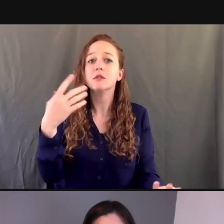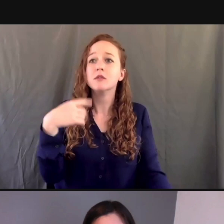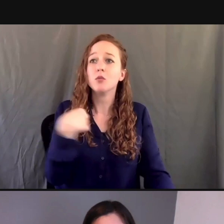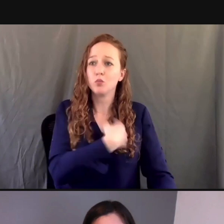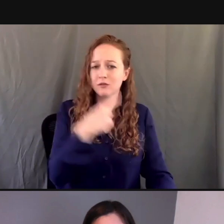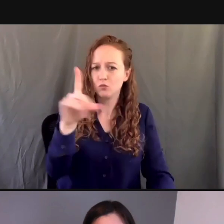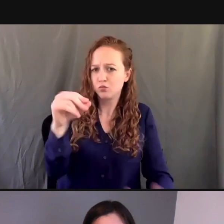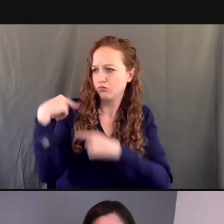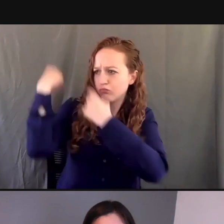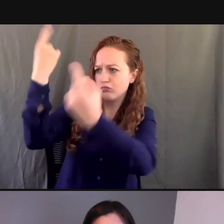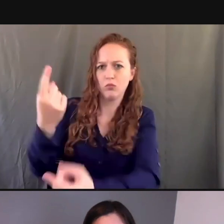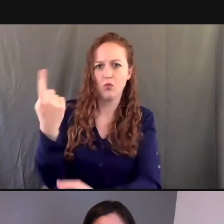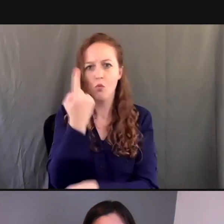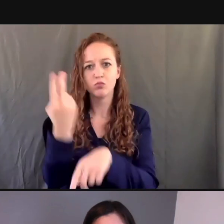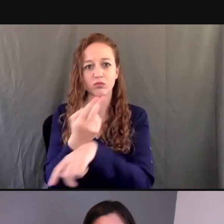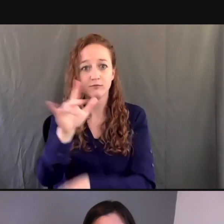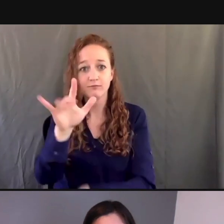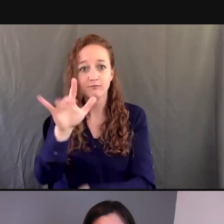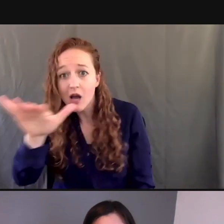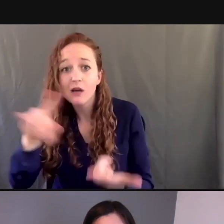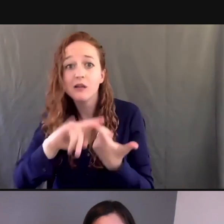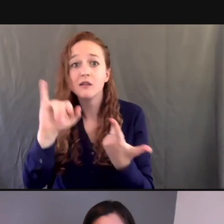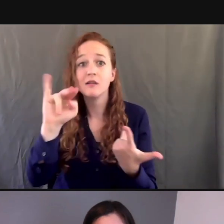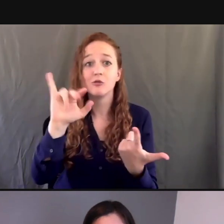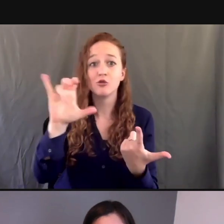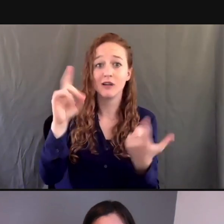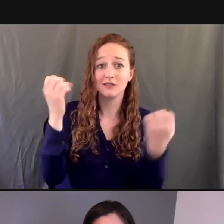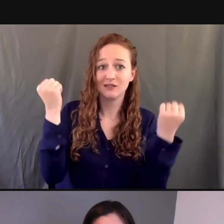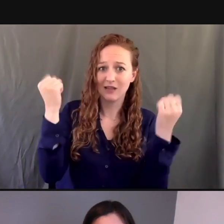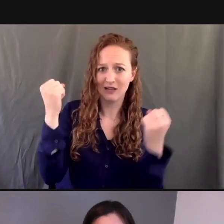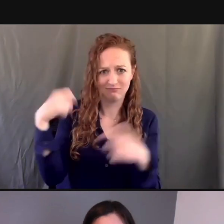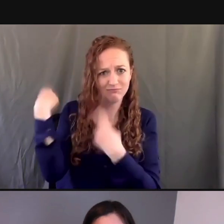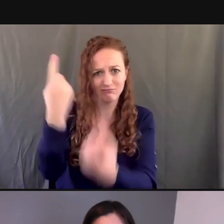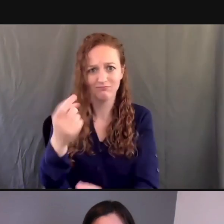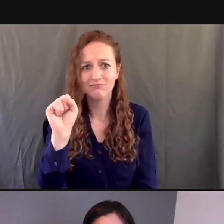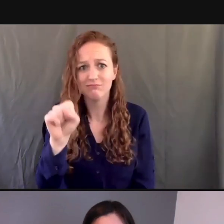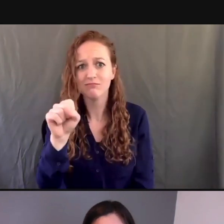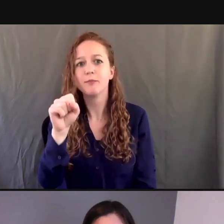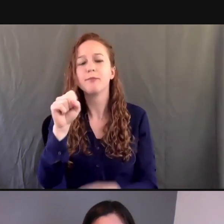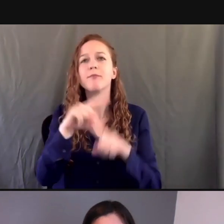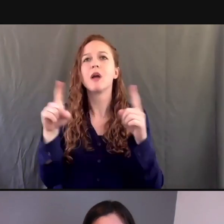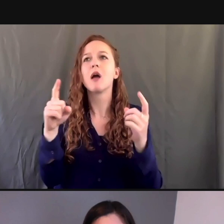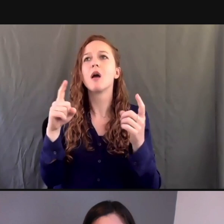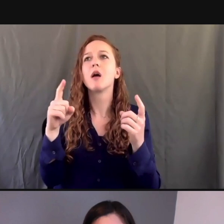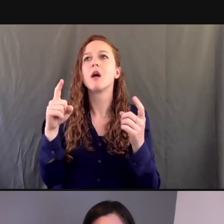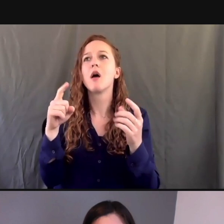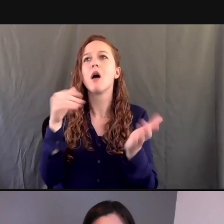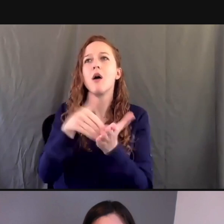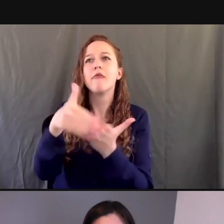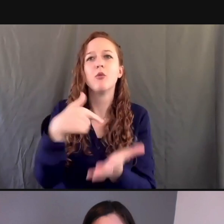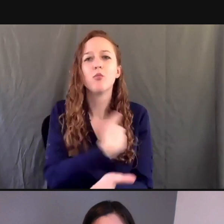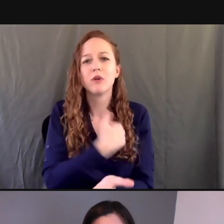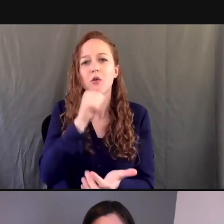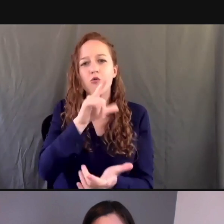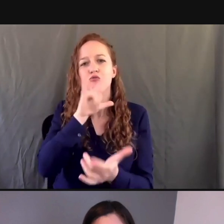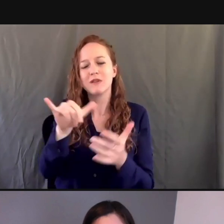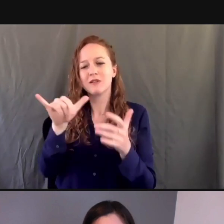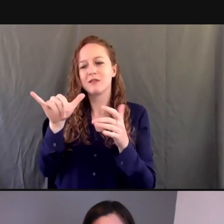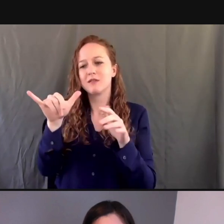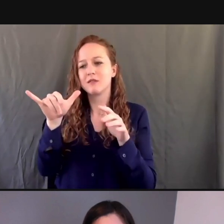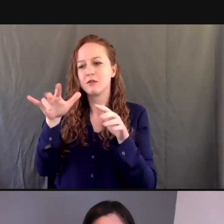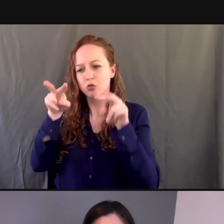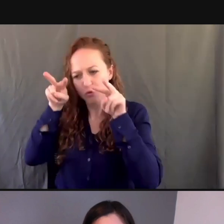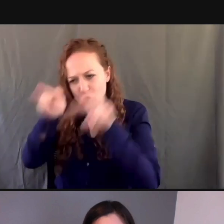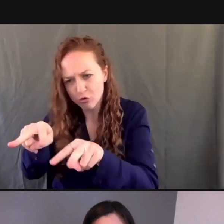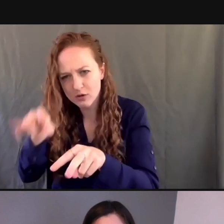So sometimes if there's no sign there and we're trying to explain and expand upon it, the concepts are